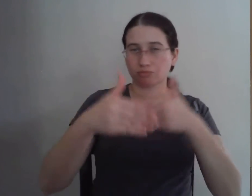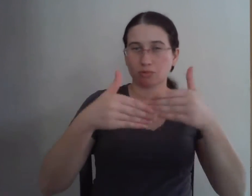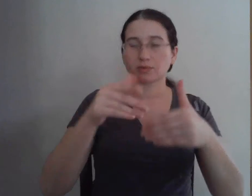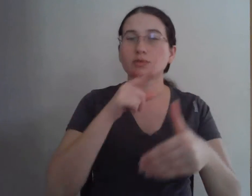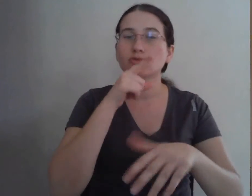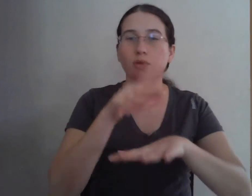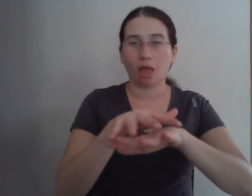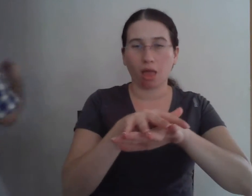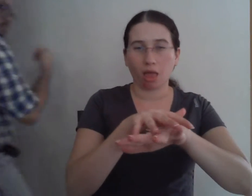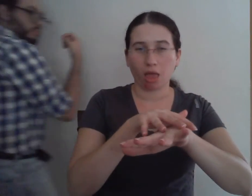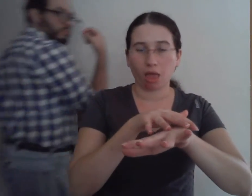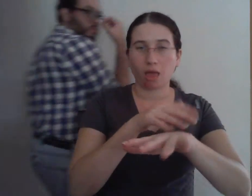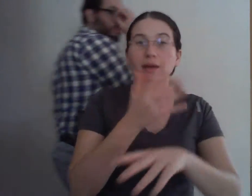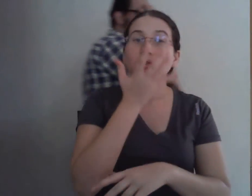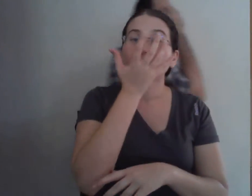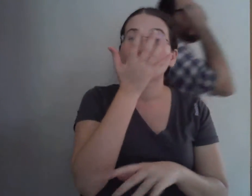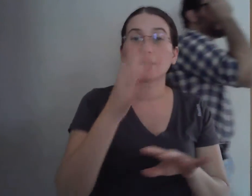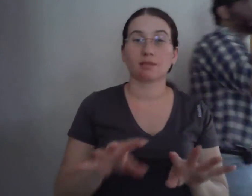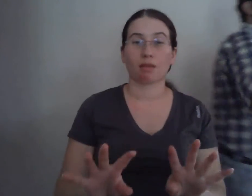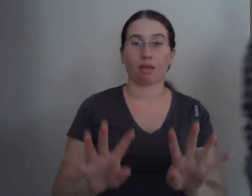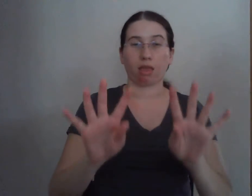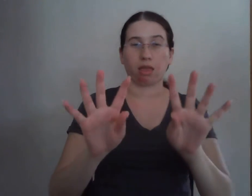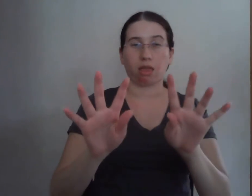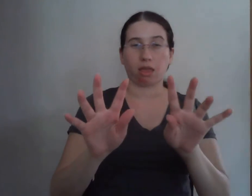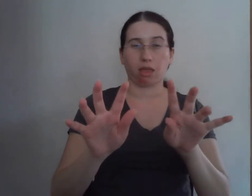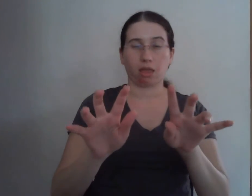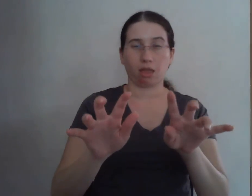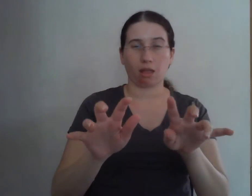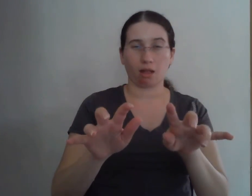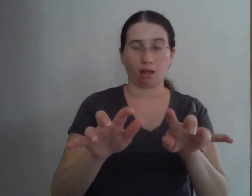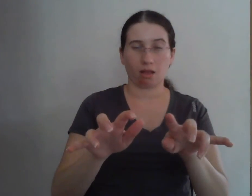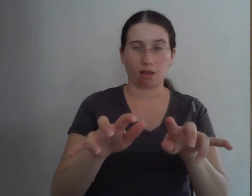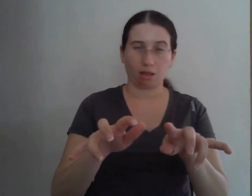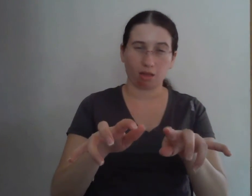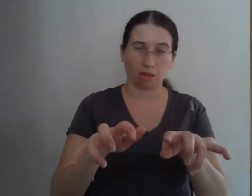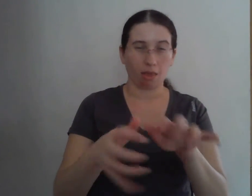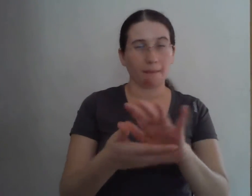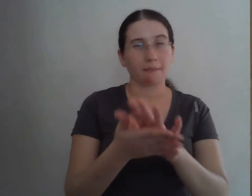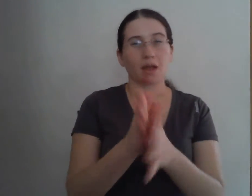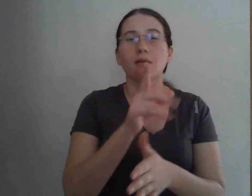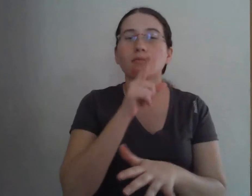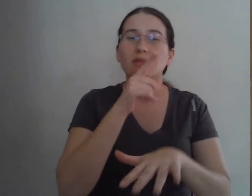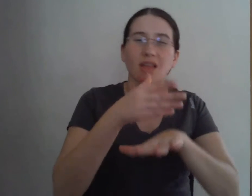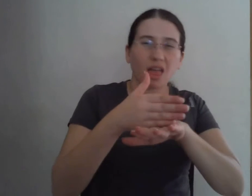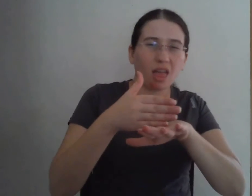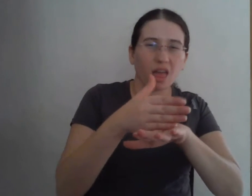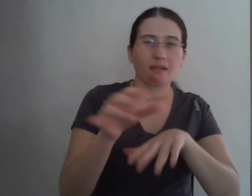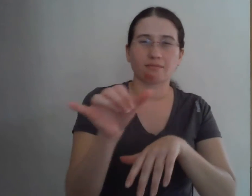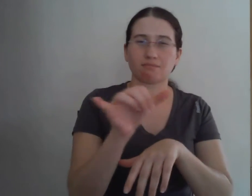and kills grasses, leading to a shift to woody vegetation and bare soil releasing